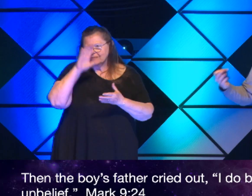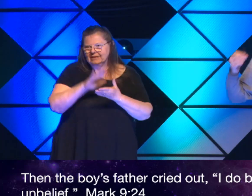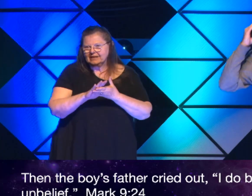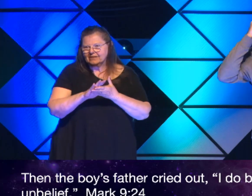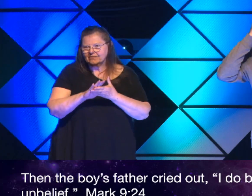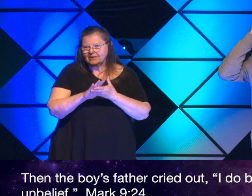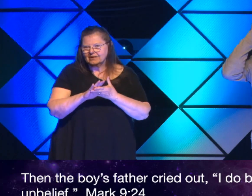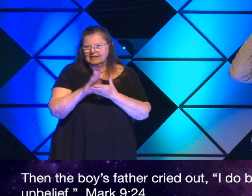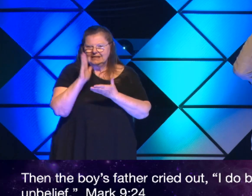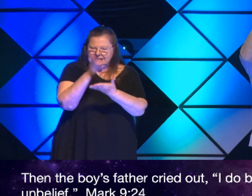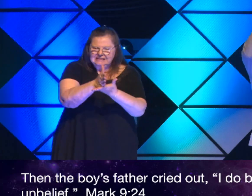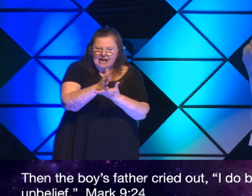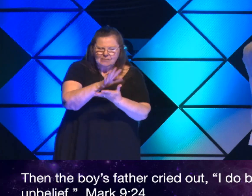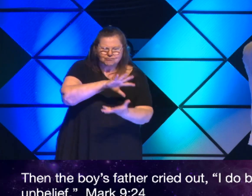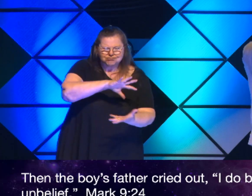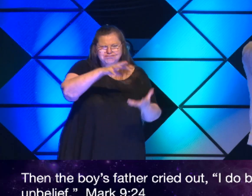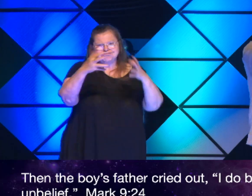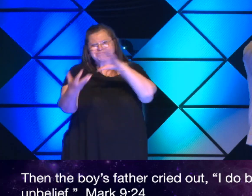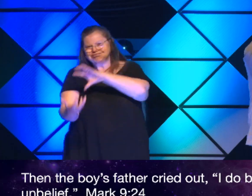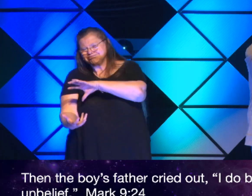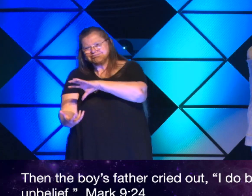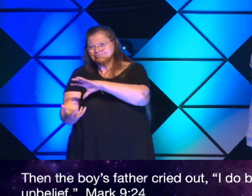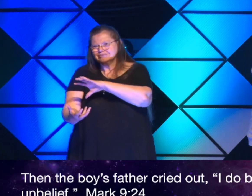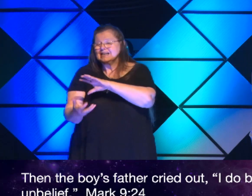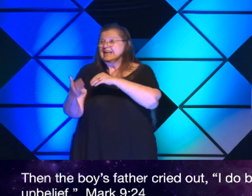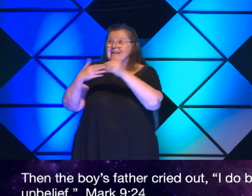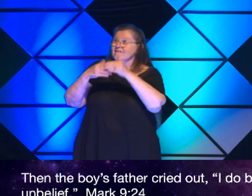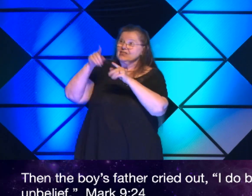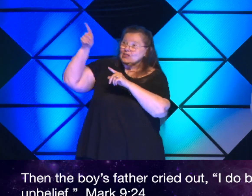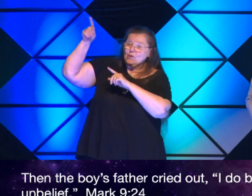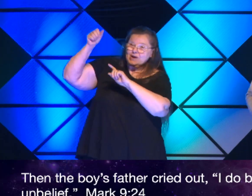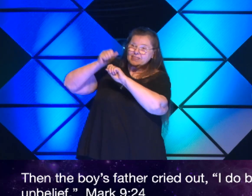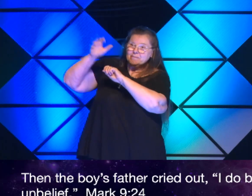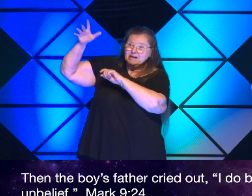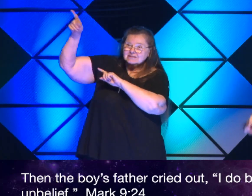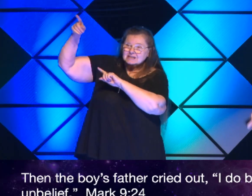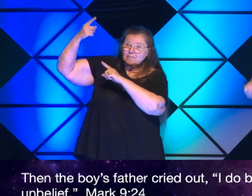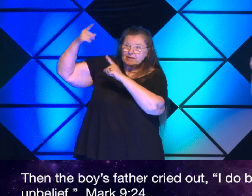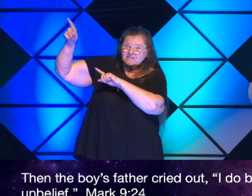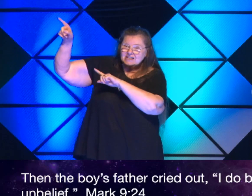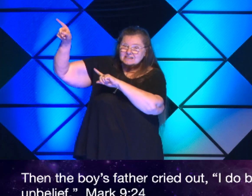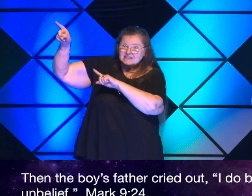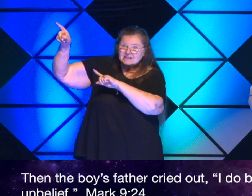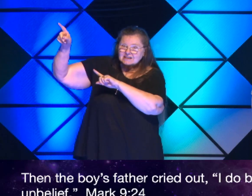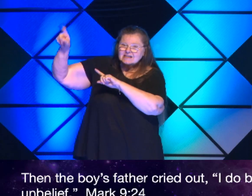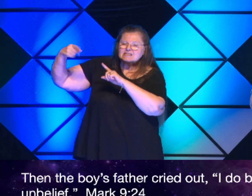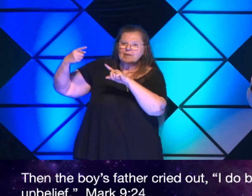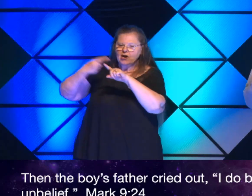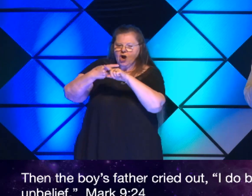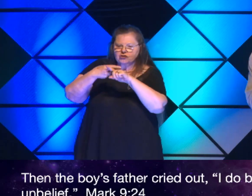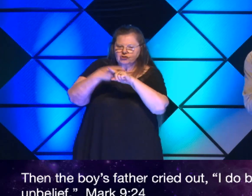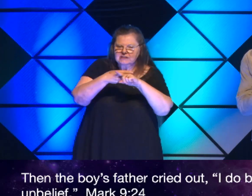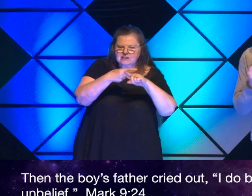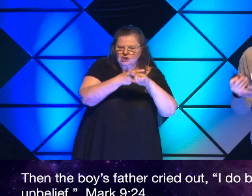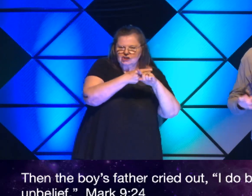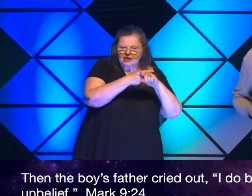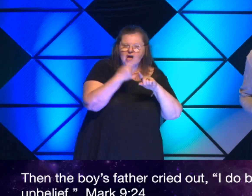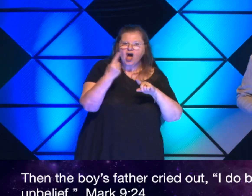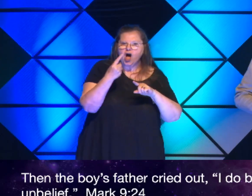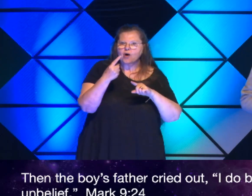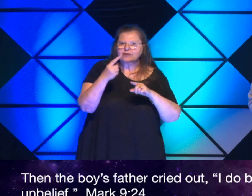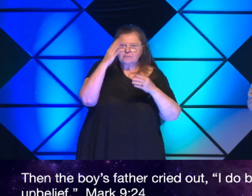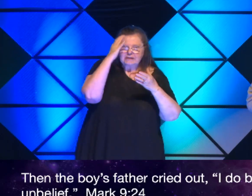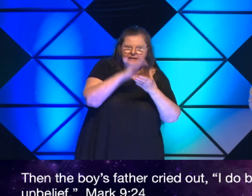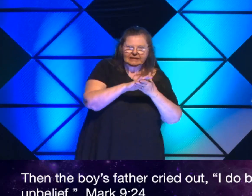that even with the mountaintop transfiguration experience, it's always about contradiction. There's always belief and